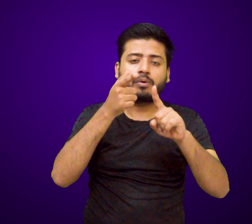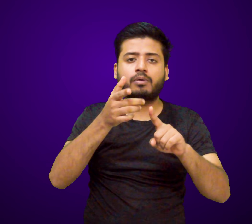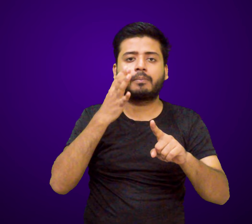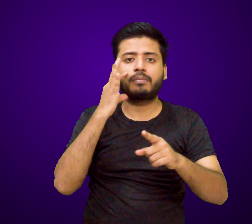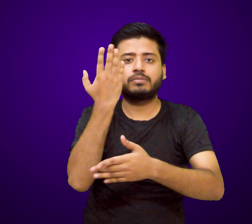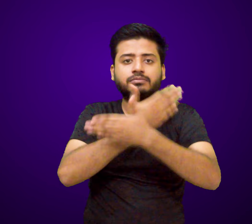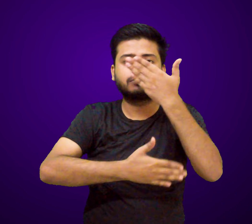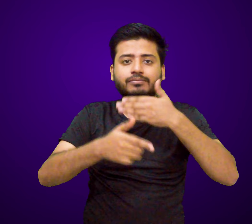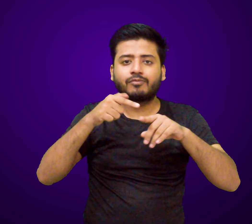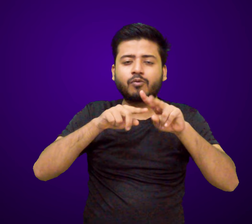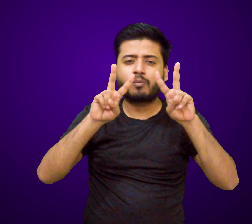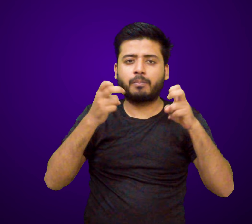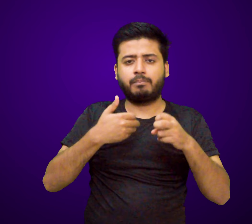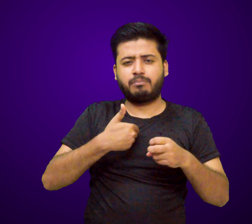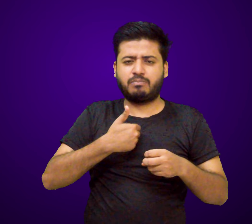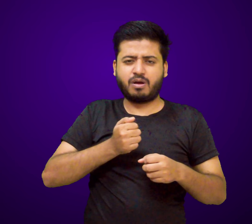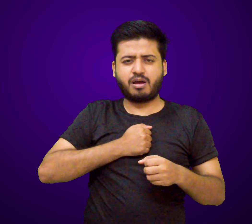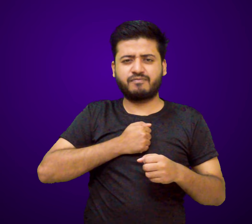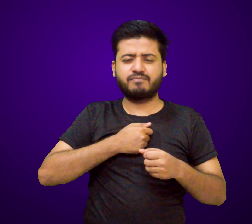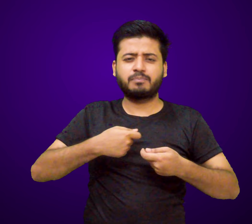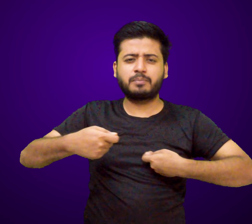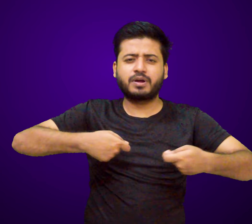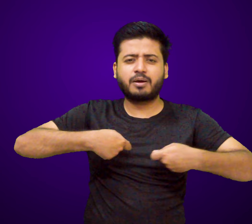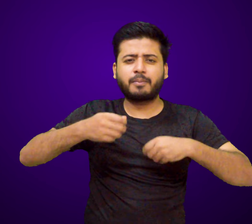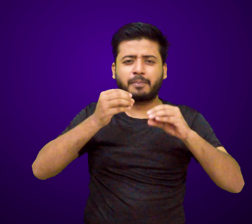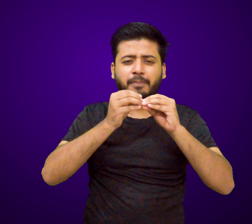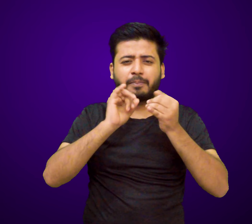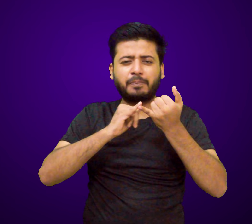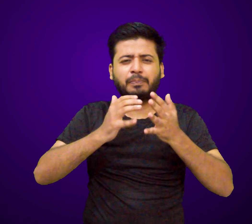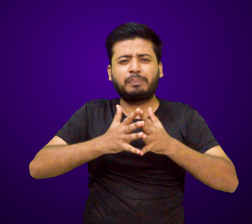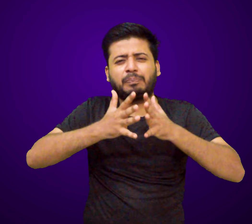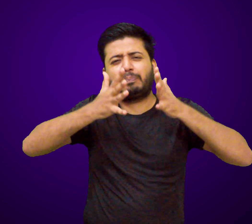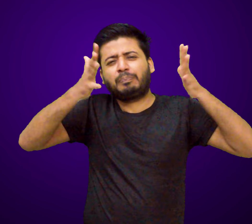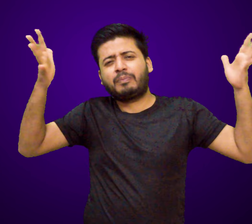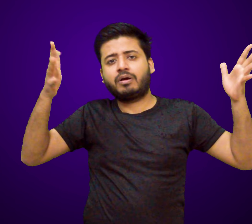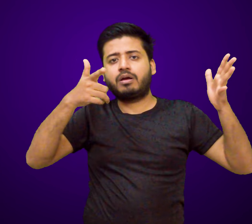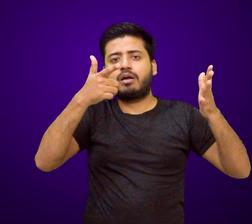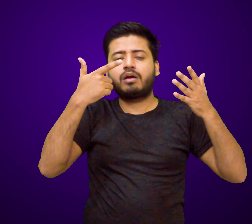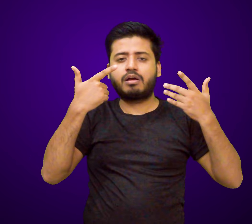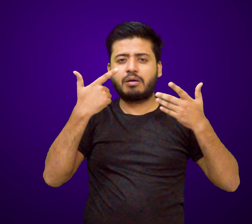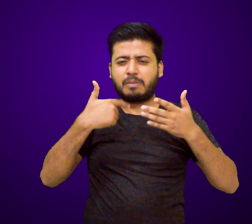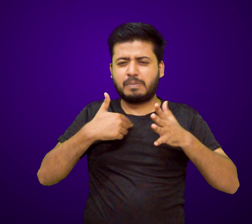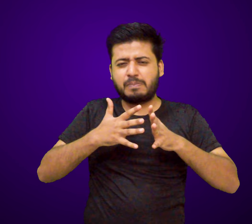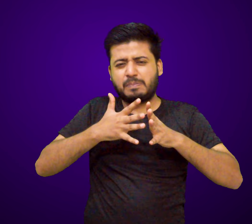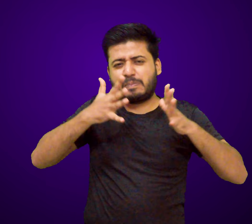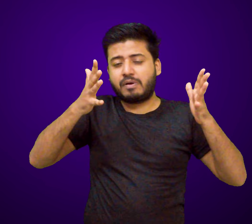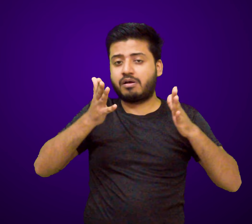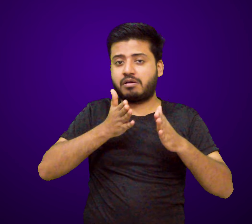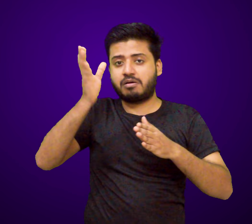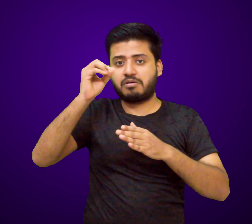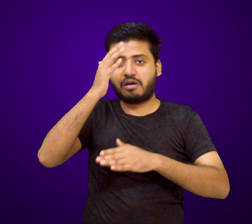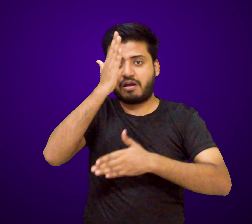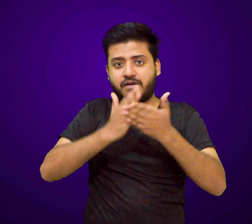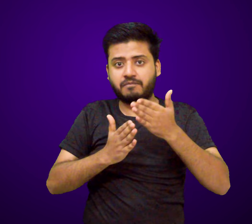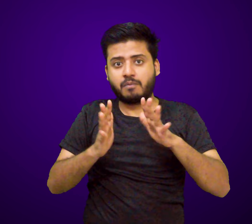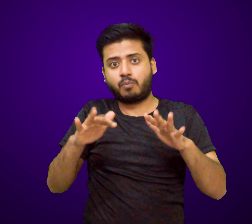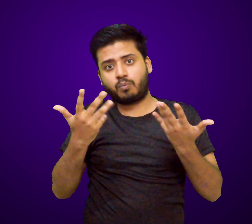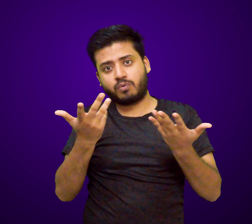electricity account details. Submit the form and documents. Attach necessary documents like your proof of disability and income